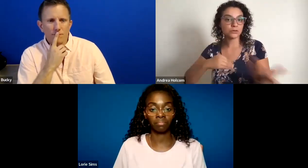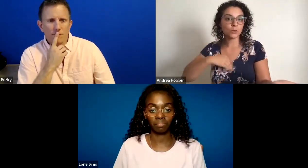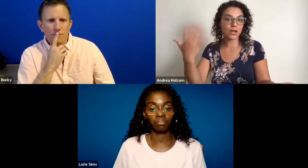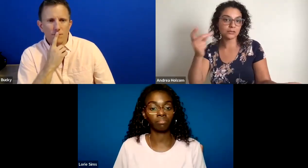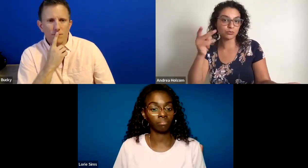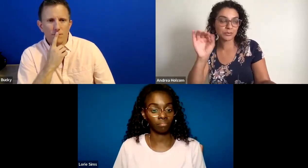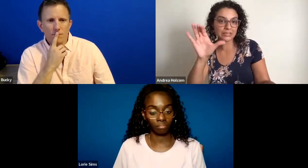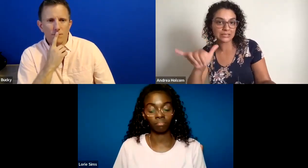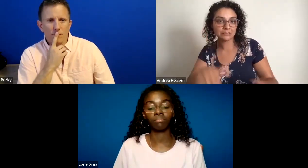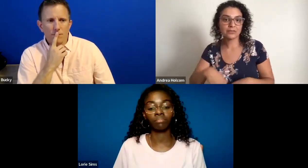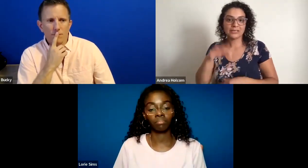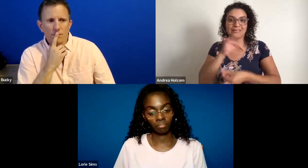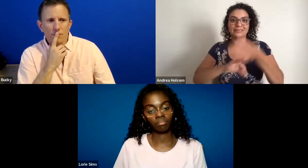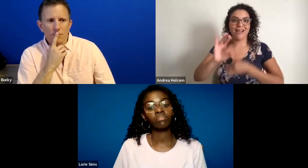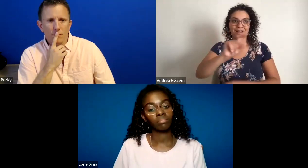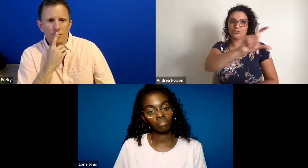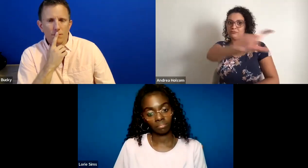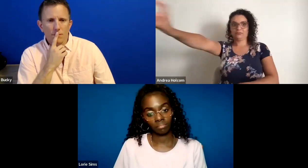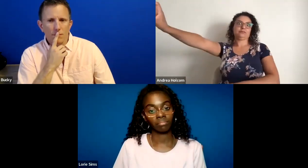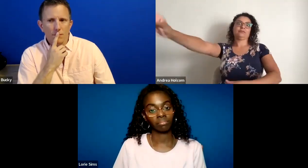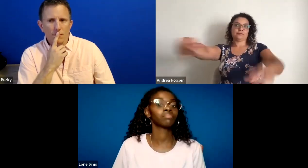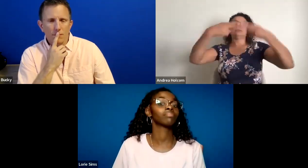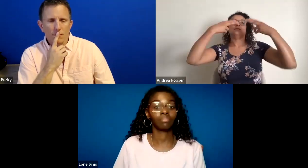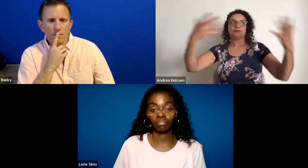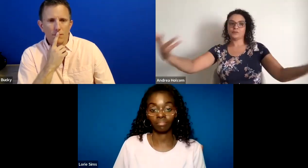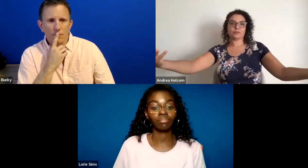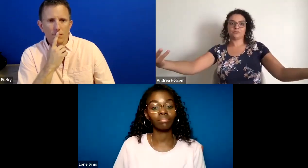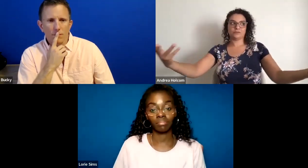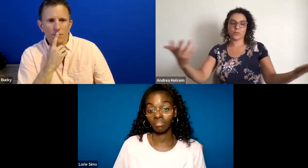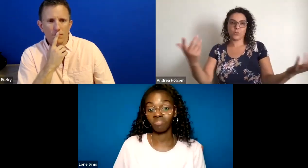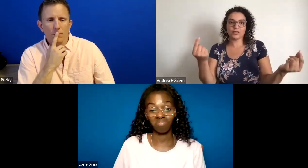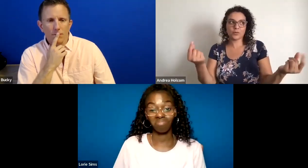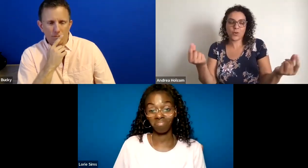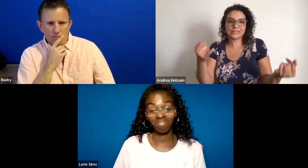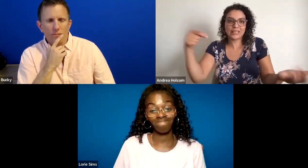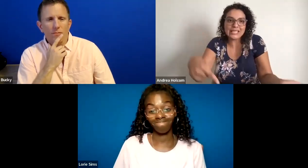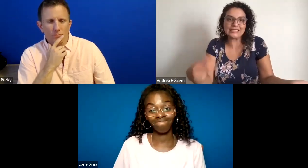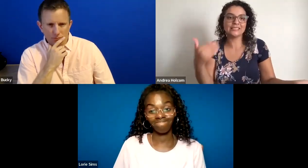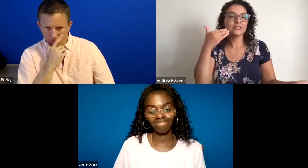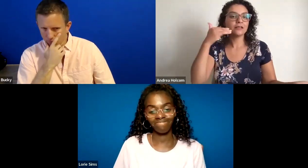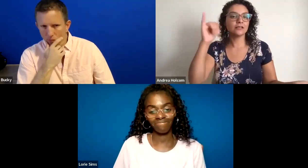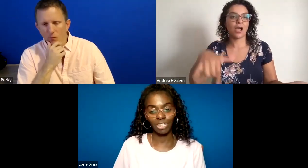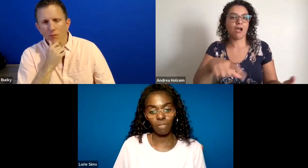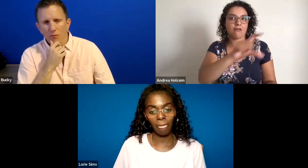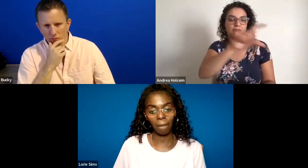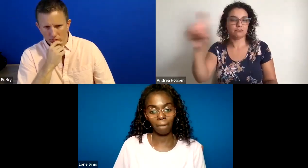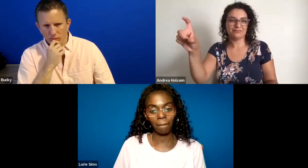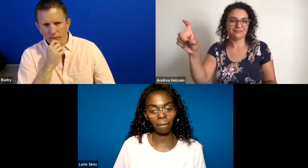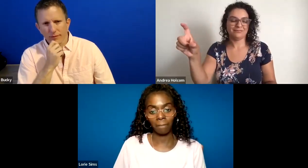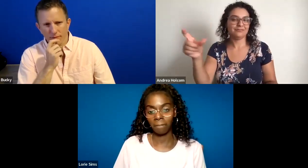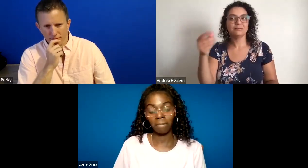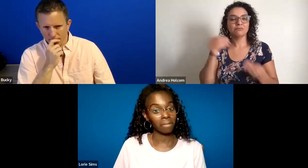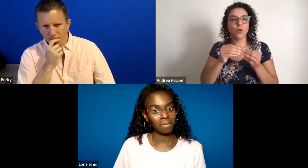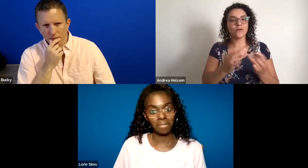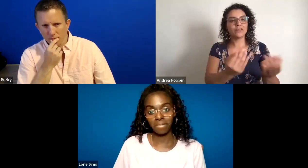we might want to say presentation about white supremacy instead of just saying white supremacy, because those words